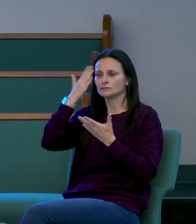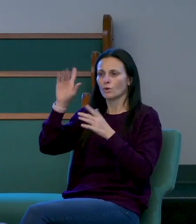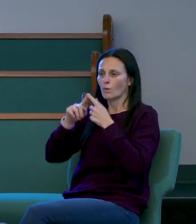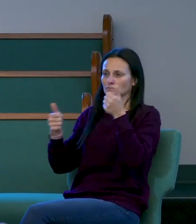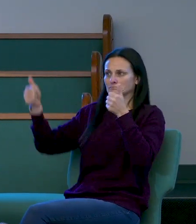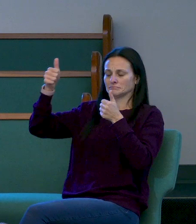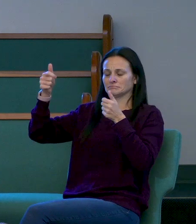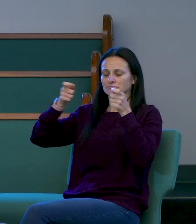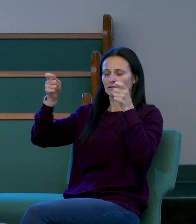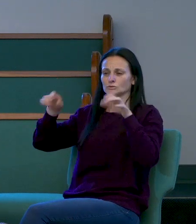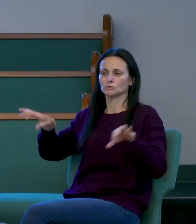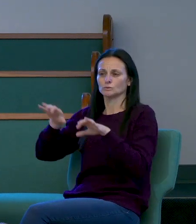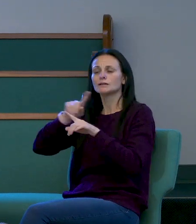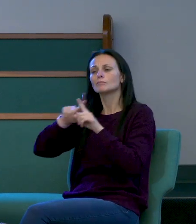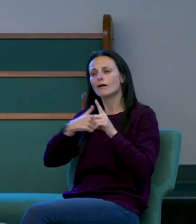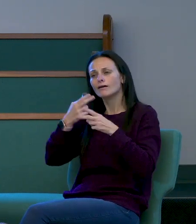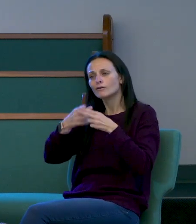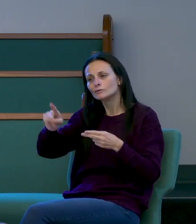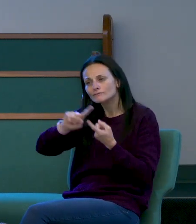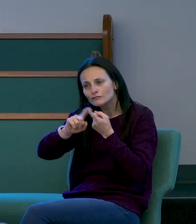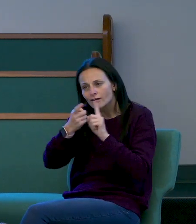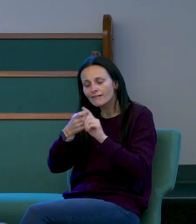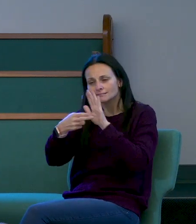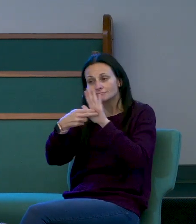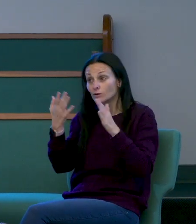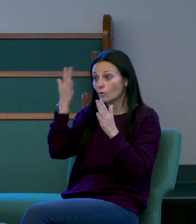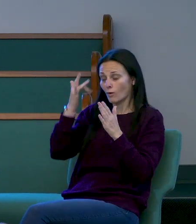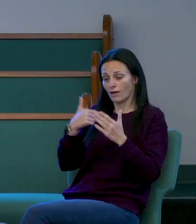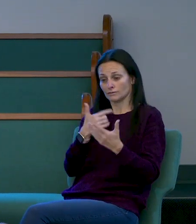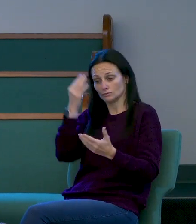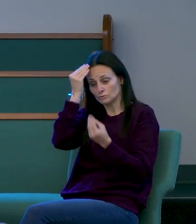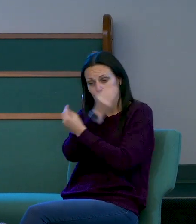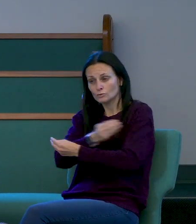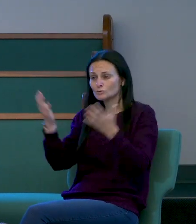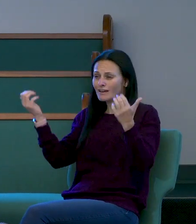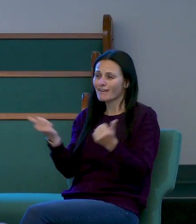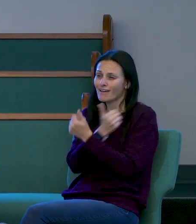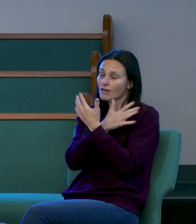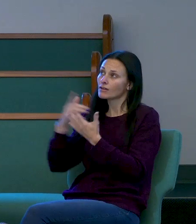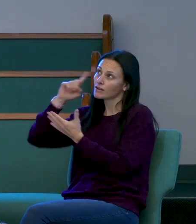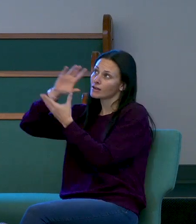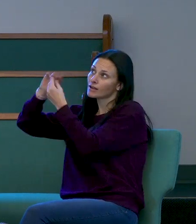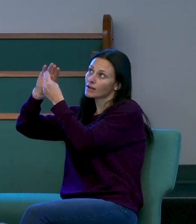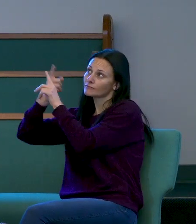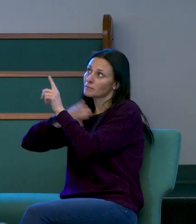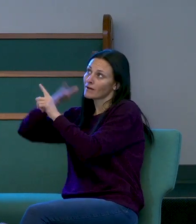doing. But I have called you friends because I have made known to you everything that I heard from my